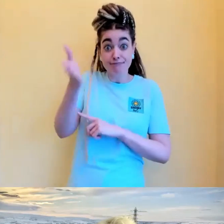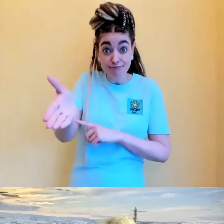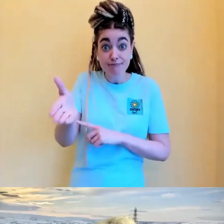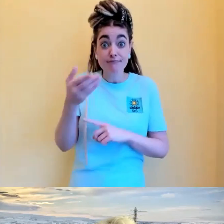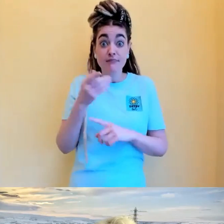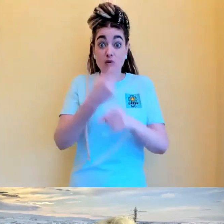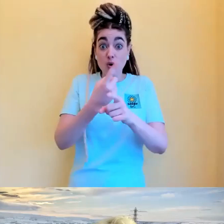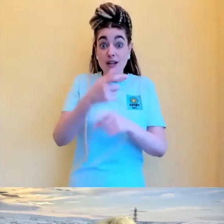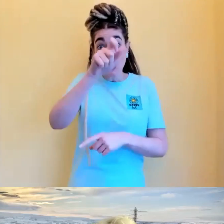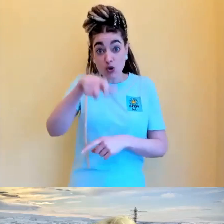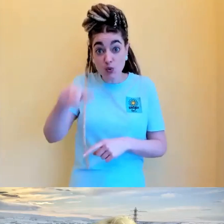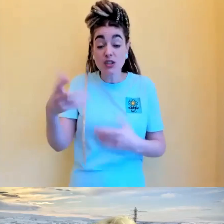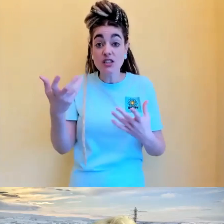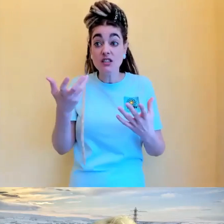Zoom